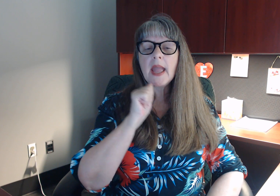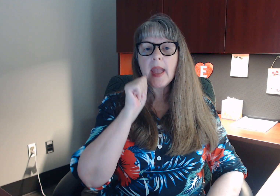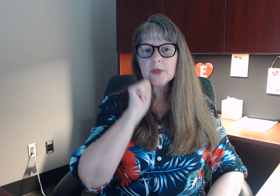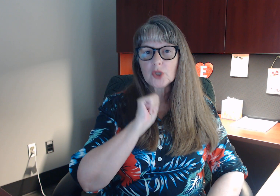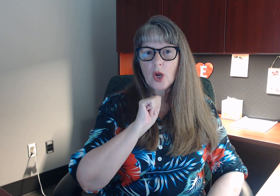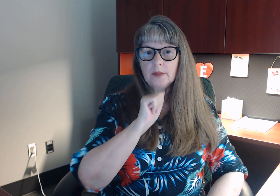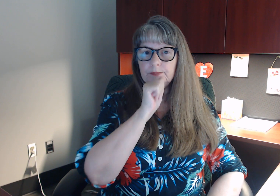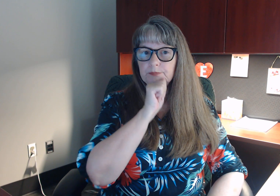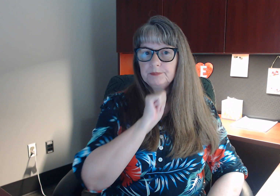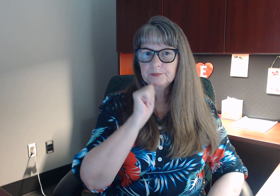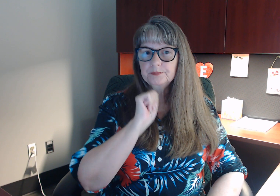Amazon.